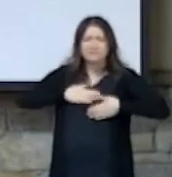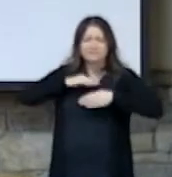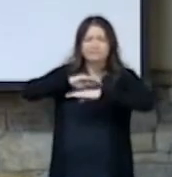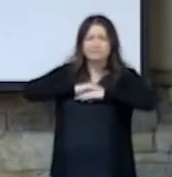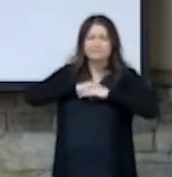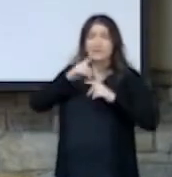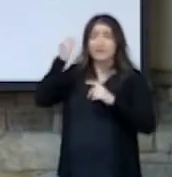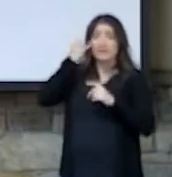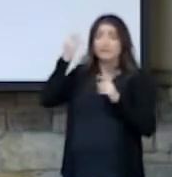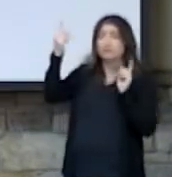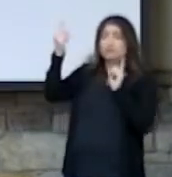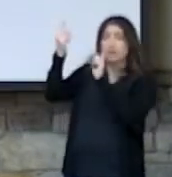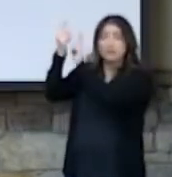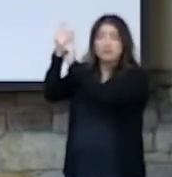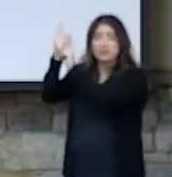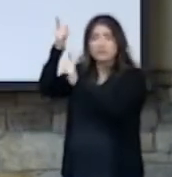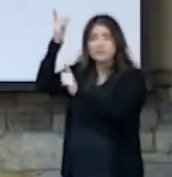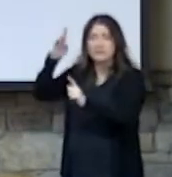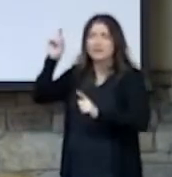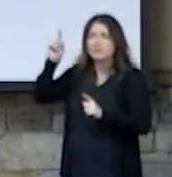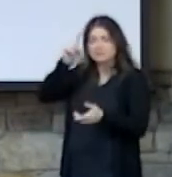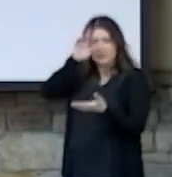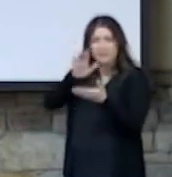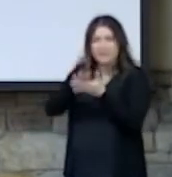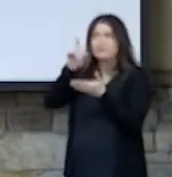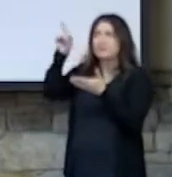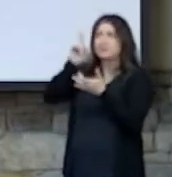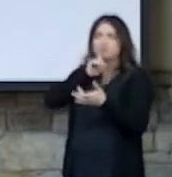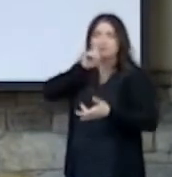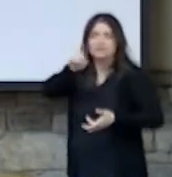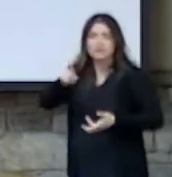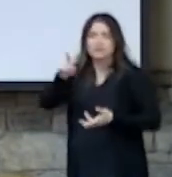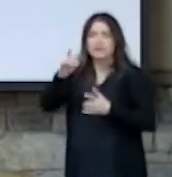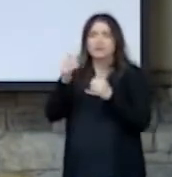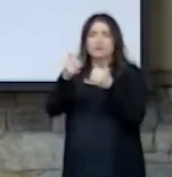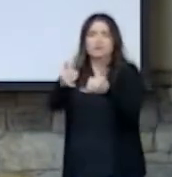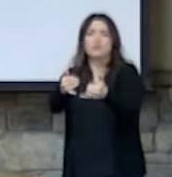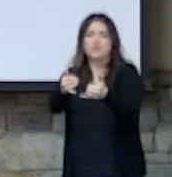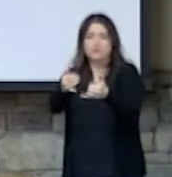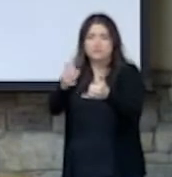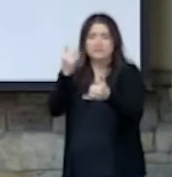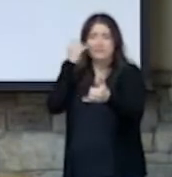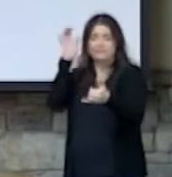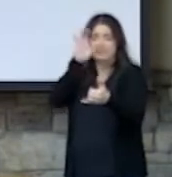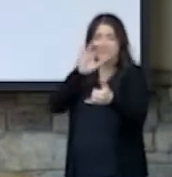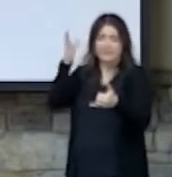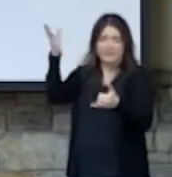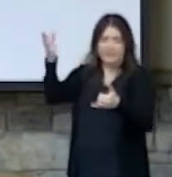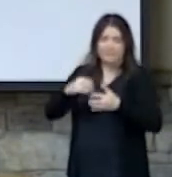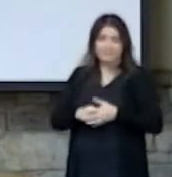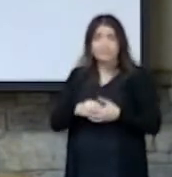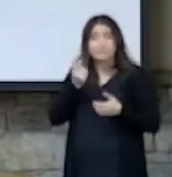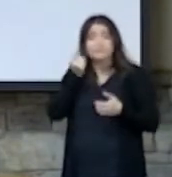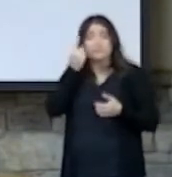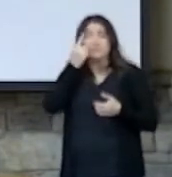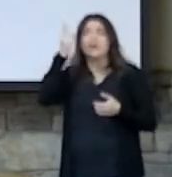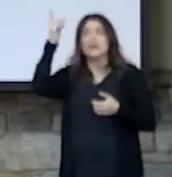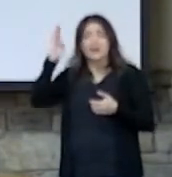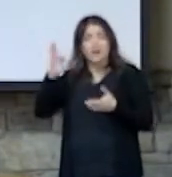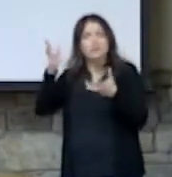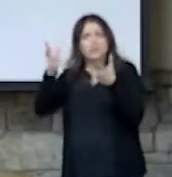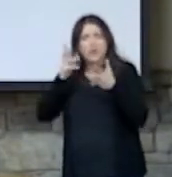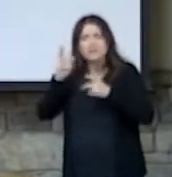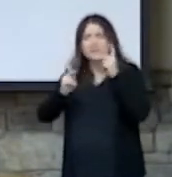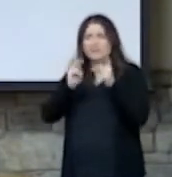God must believe that he exists and that he rewards those who seek him. You see, God wants people that